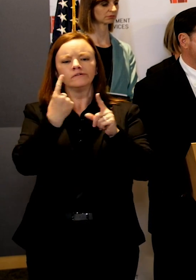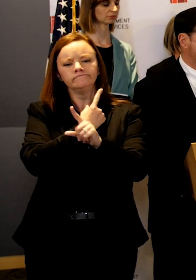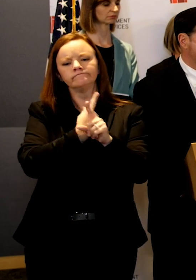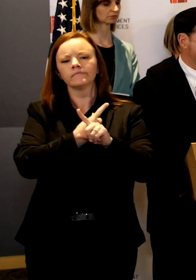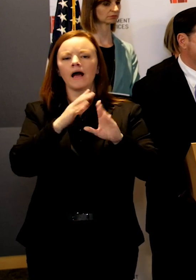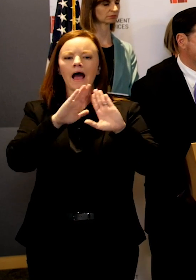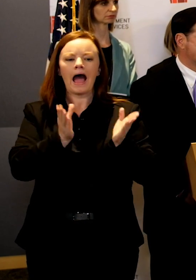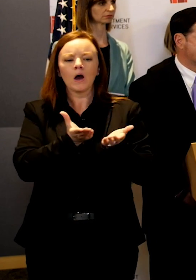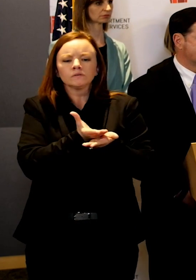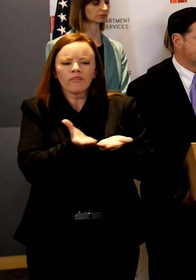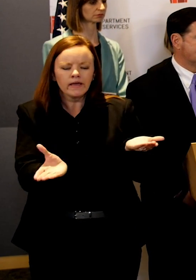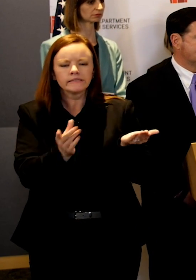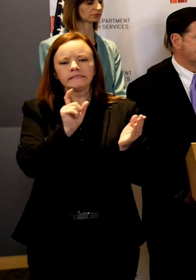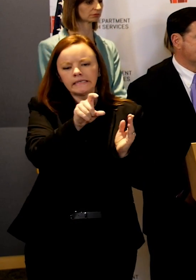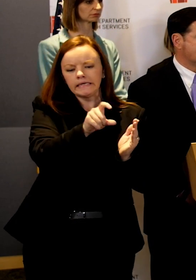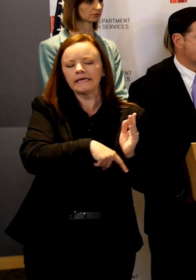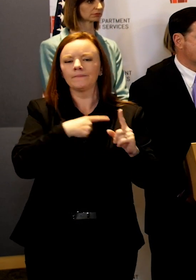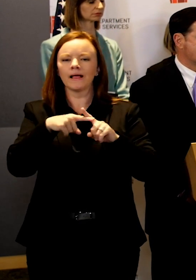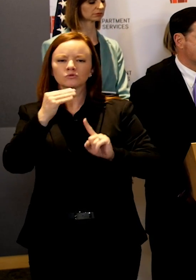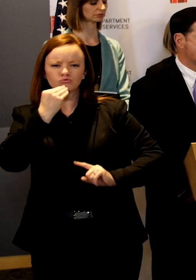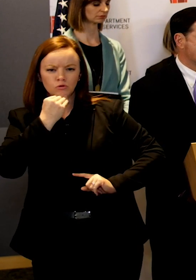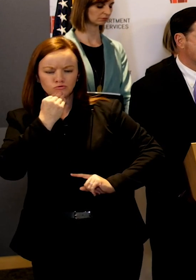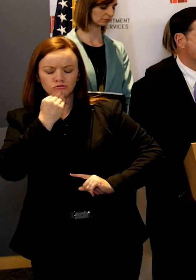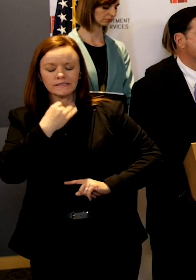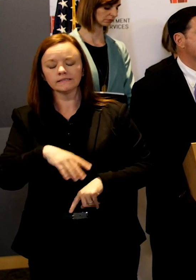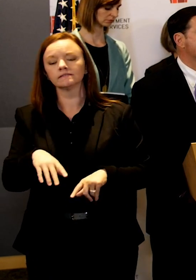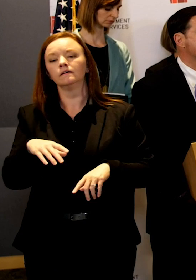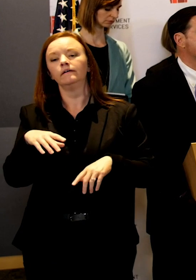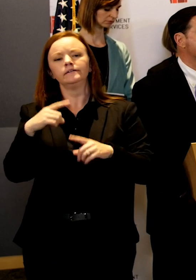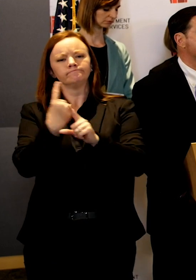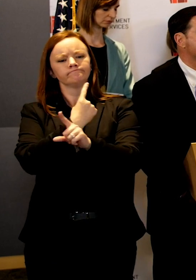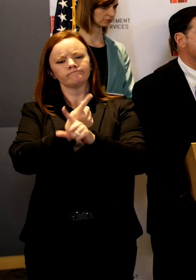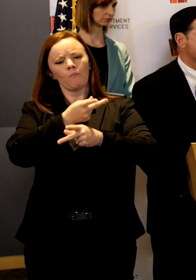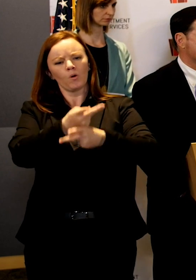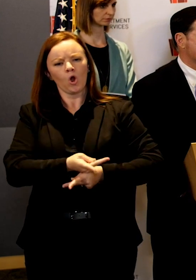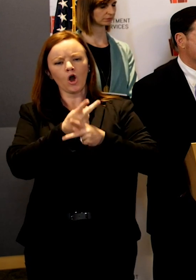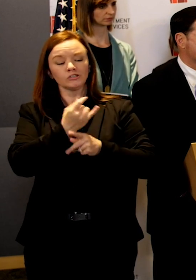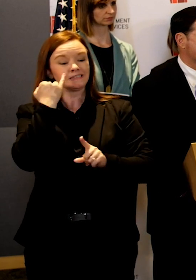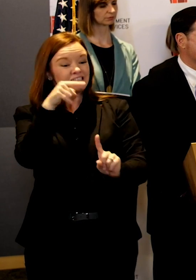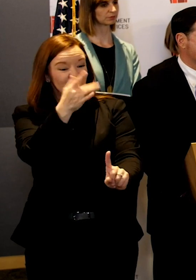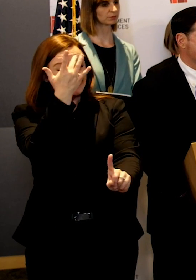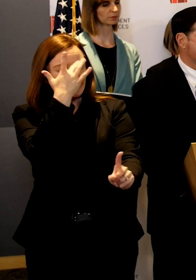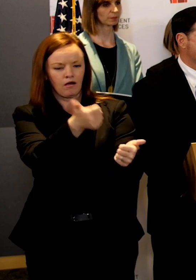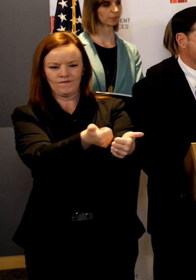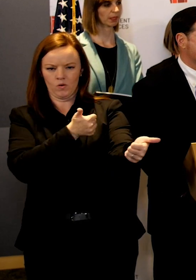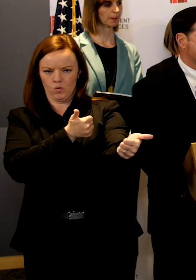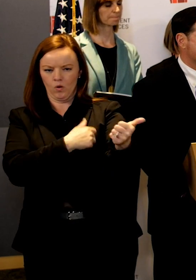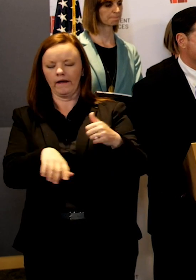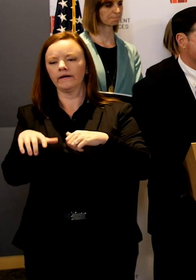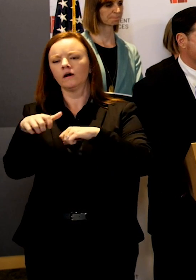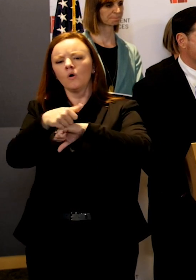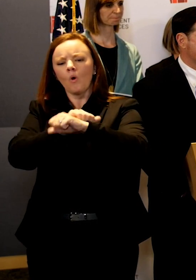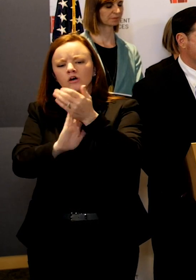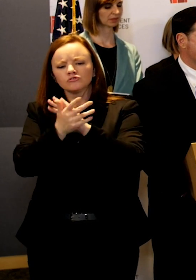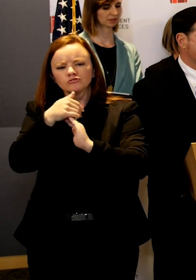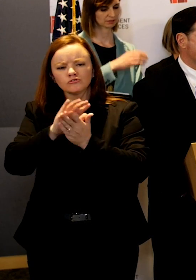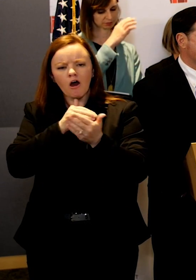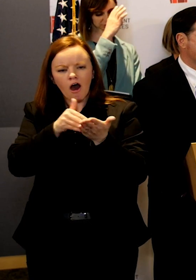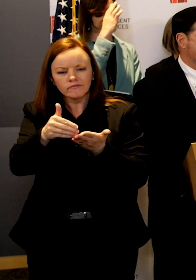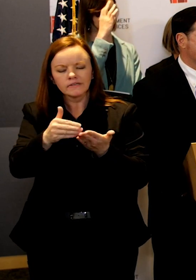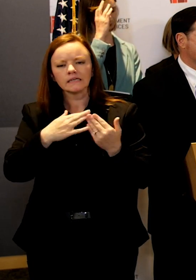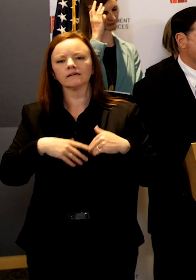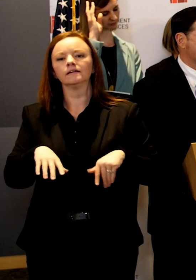groceries. Take everyday precautions, such as avoiding people who are sick, washing your hands often, and cleaning and disinfecting